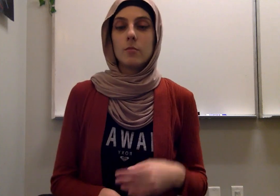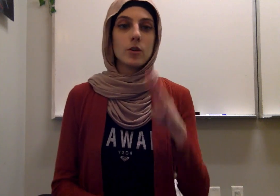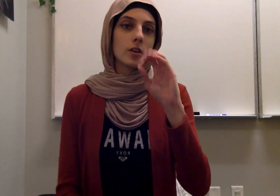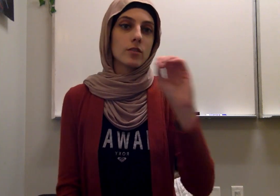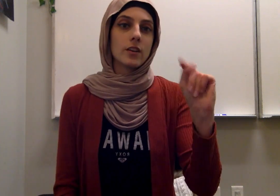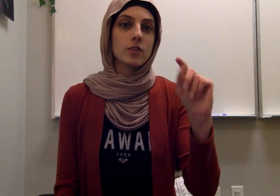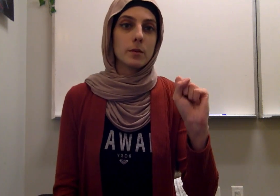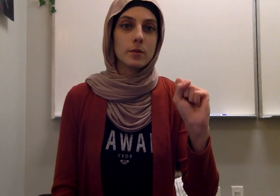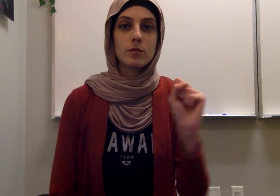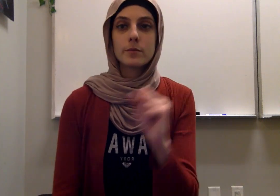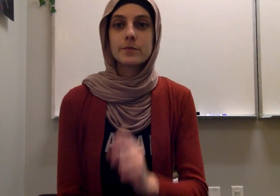could also fingerspell boots.